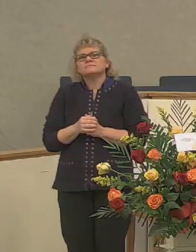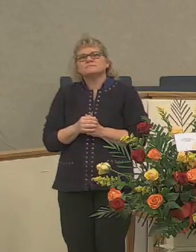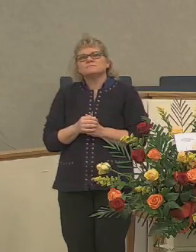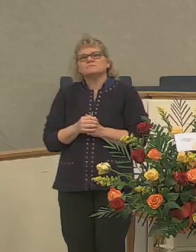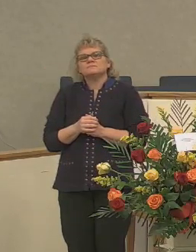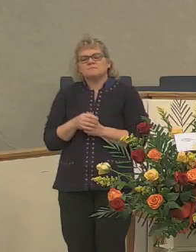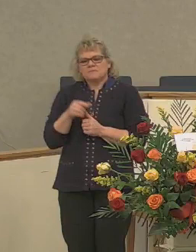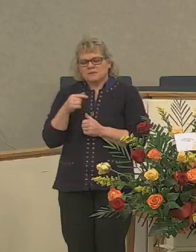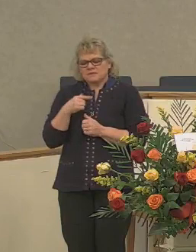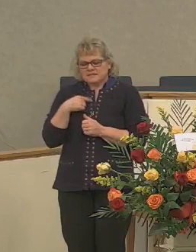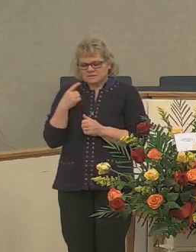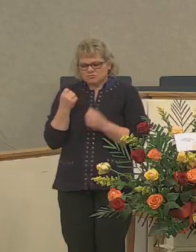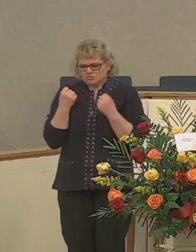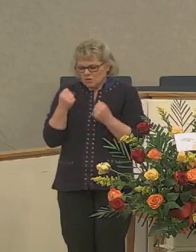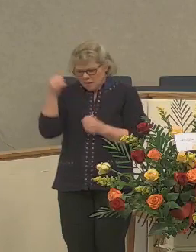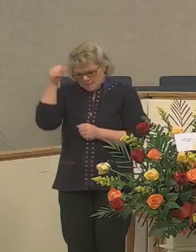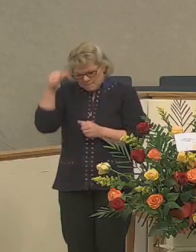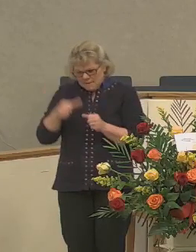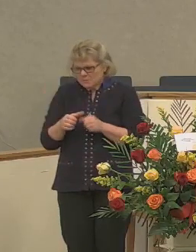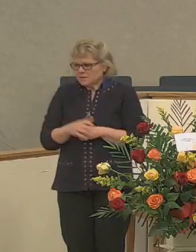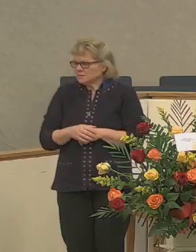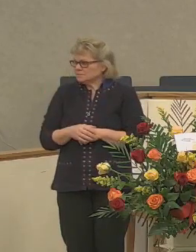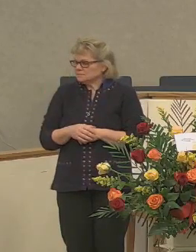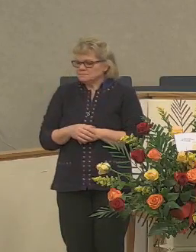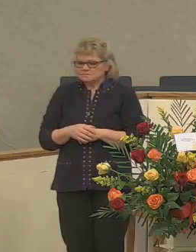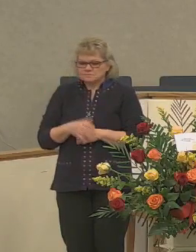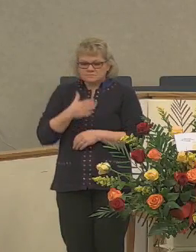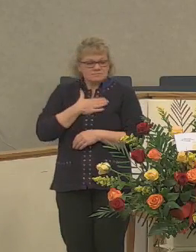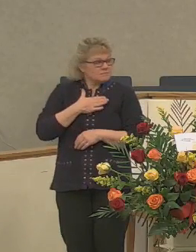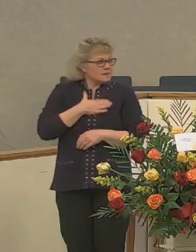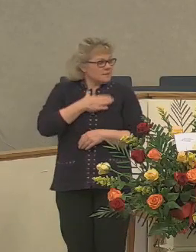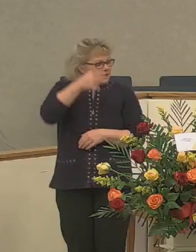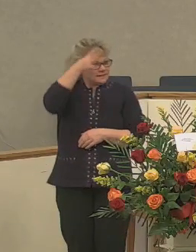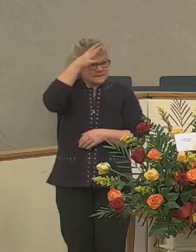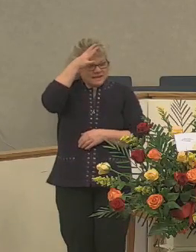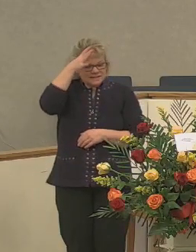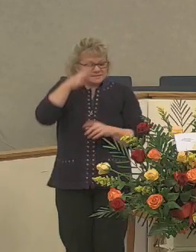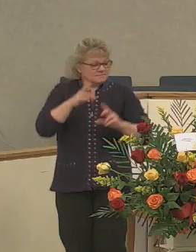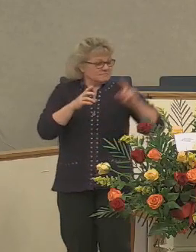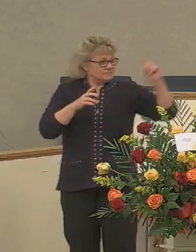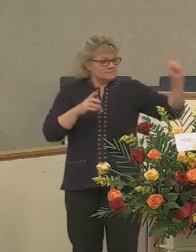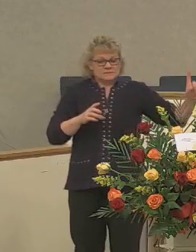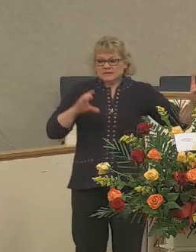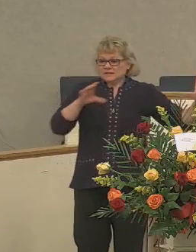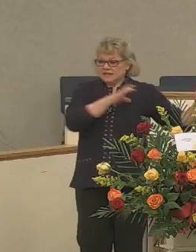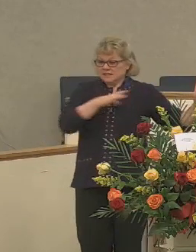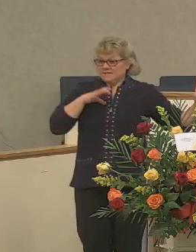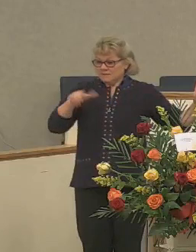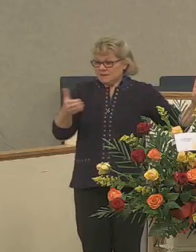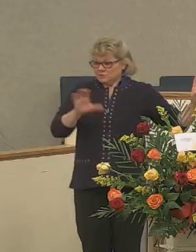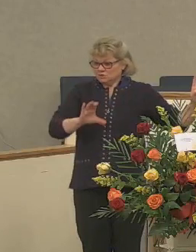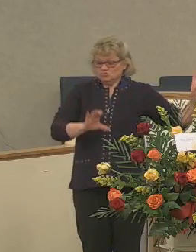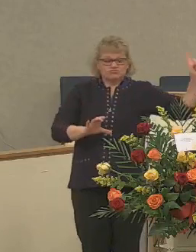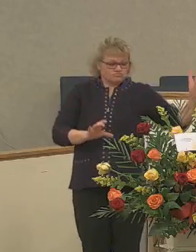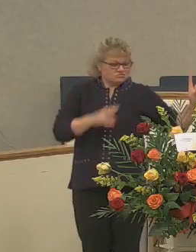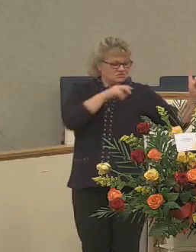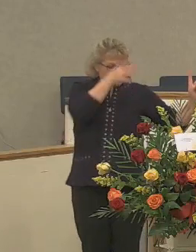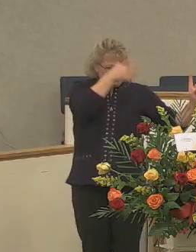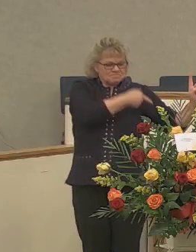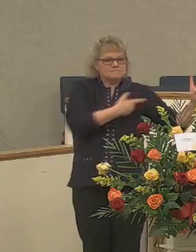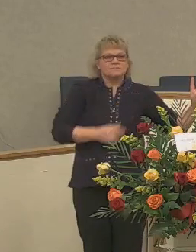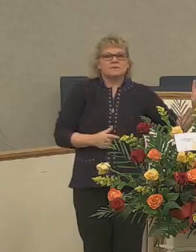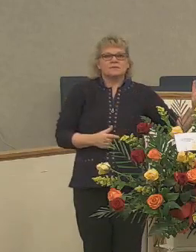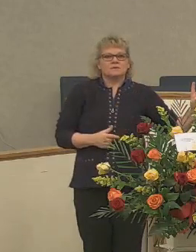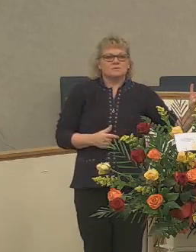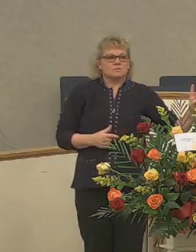this memory of mine came back. My dad standing over on this side of the platform at Cleveland Baptist Church. And he